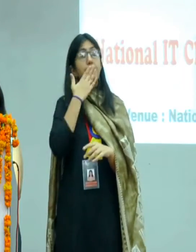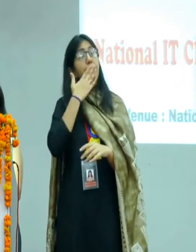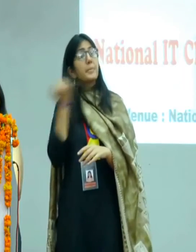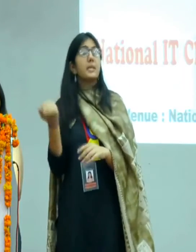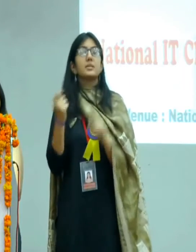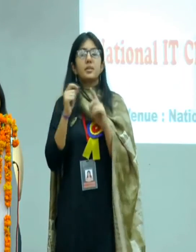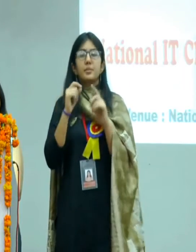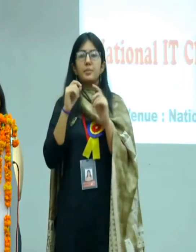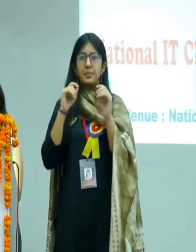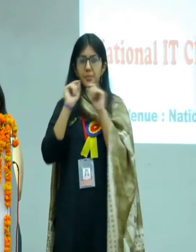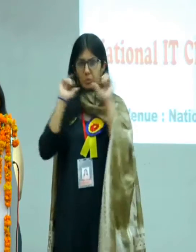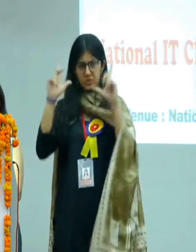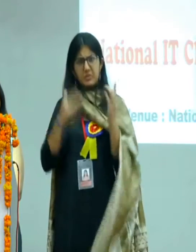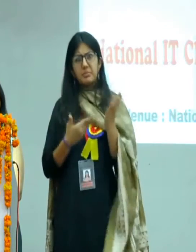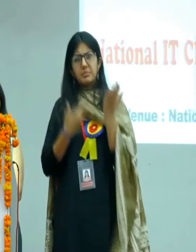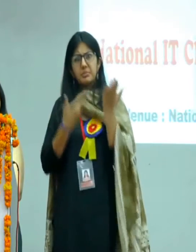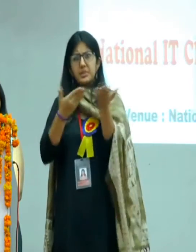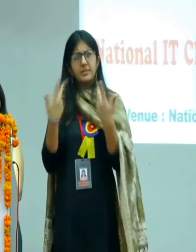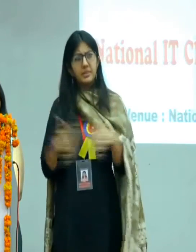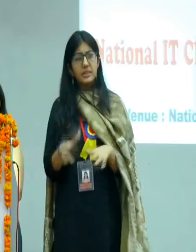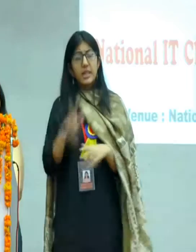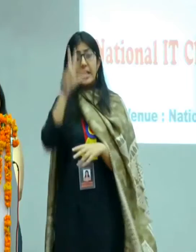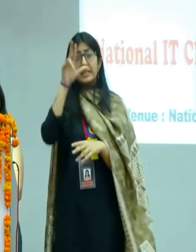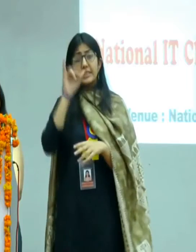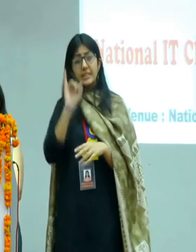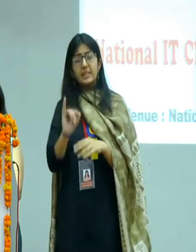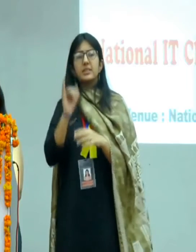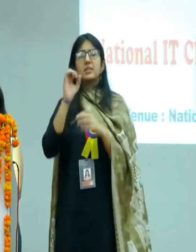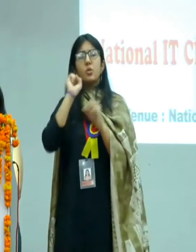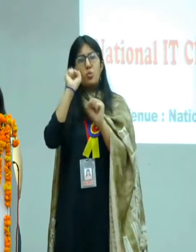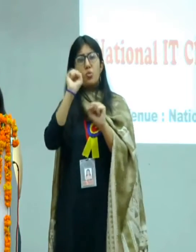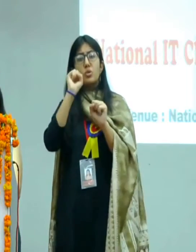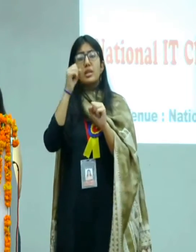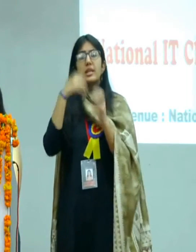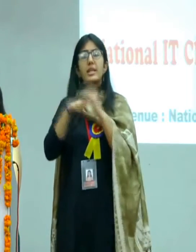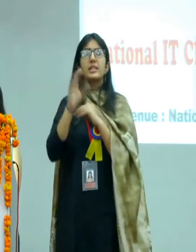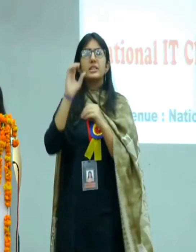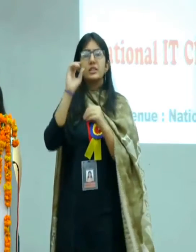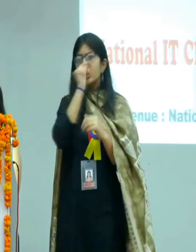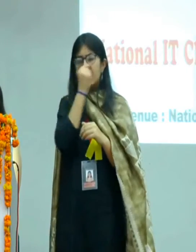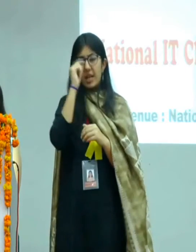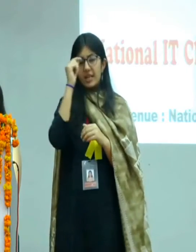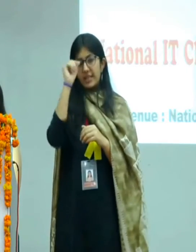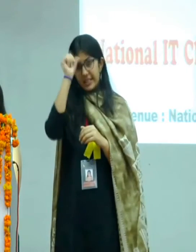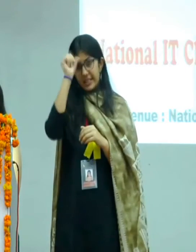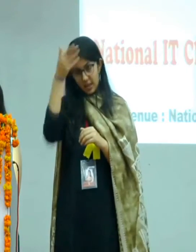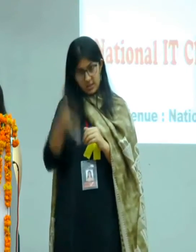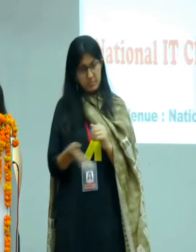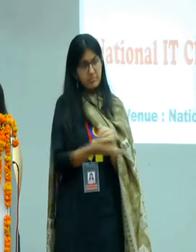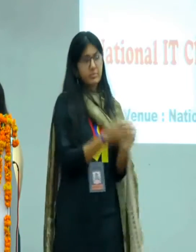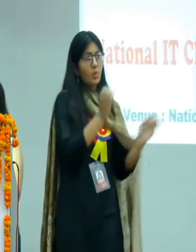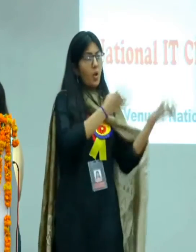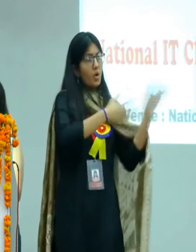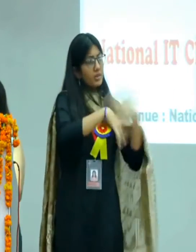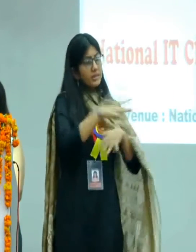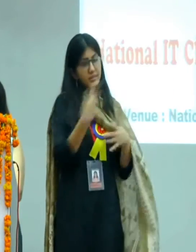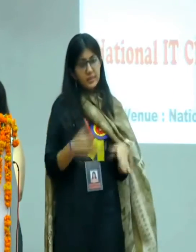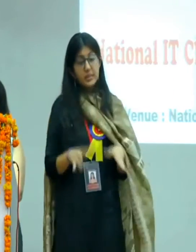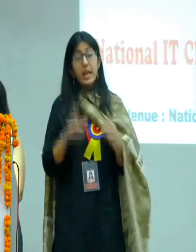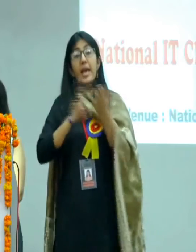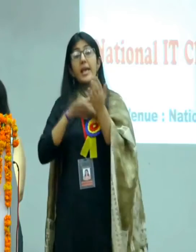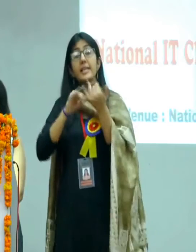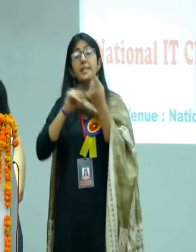Poster Presenter 99 in 86th Indian Science Congress held in Chennai, India, Best Paper Presenter of NSC